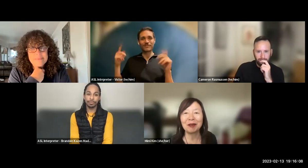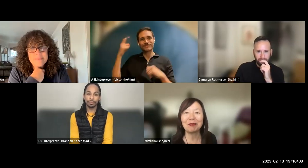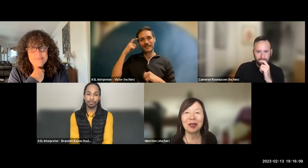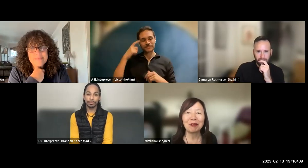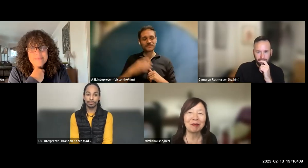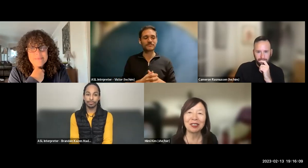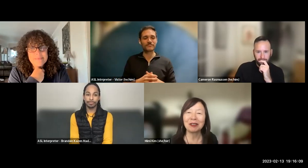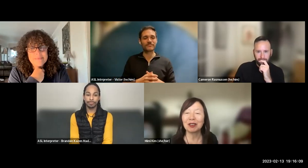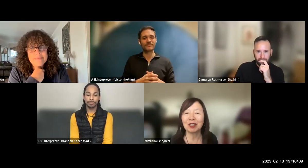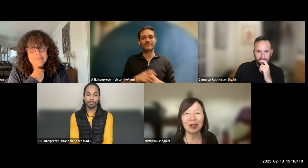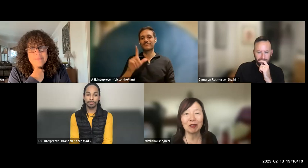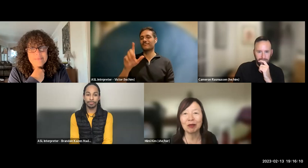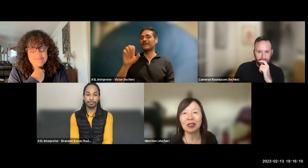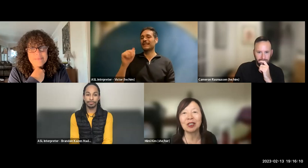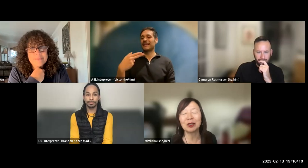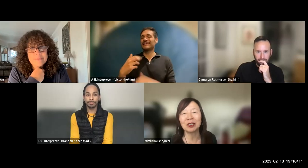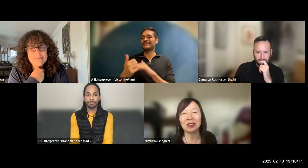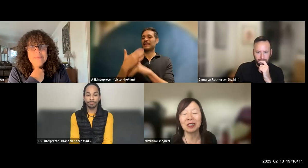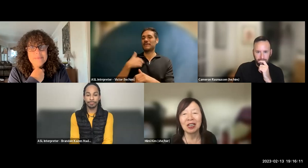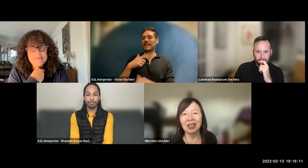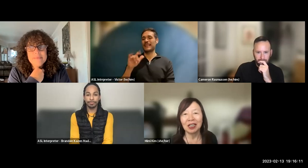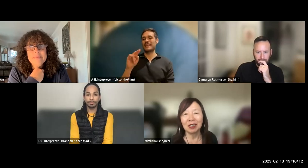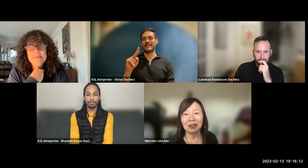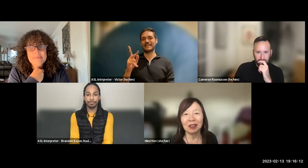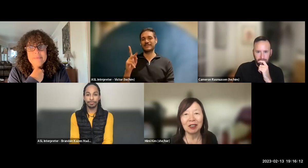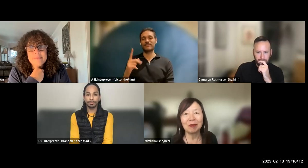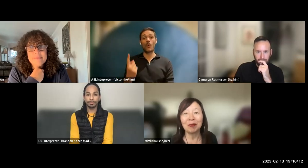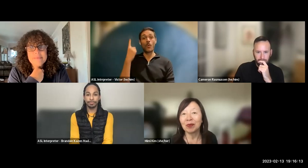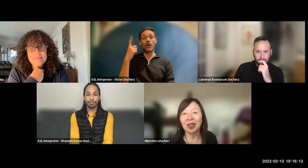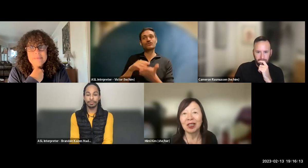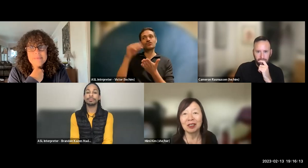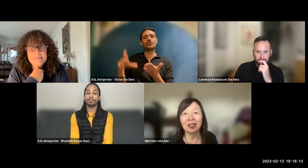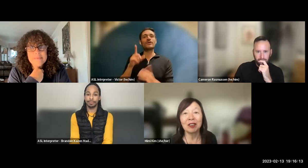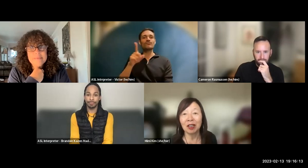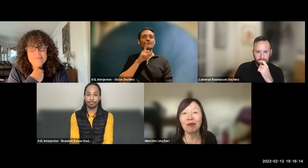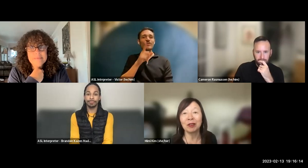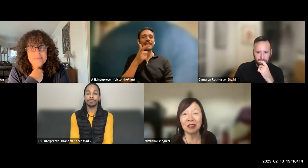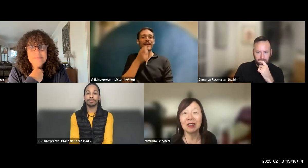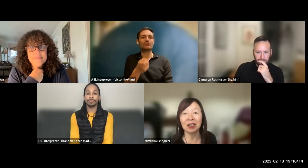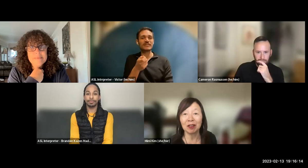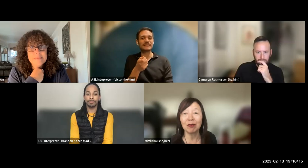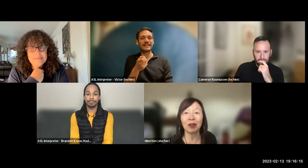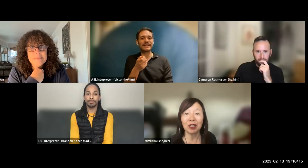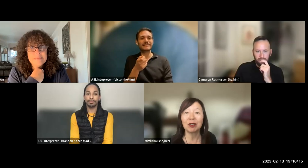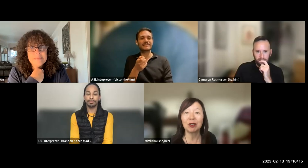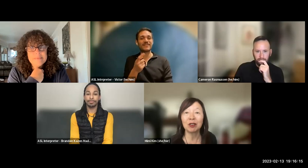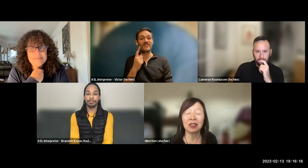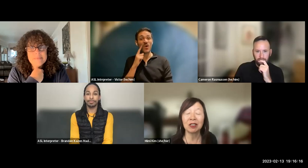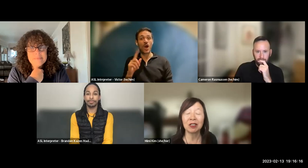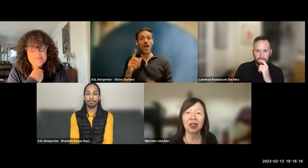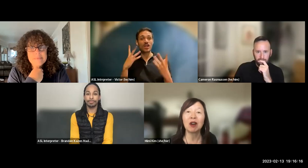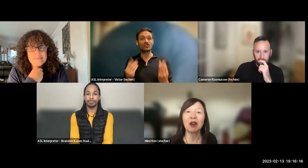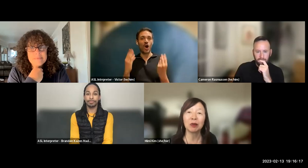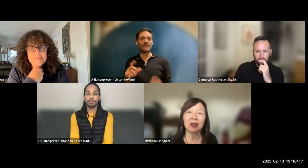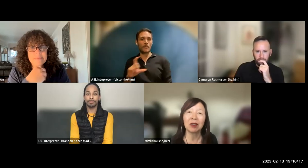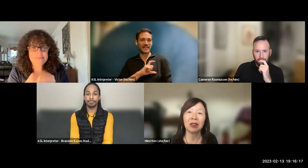to one of my students who I know is really interested in the soft policing and is very